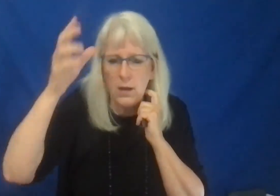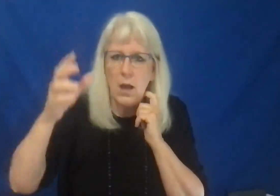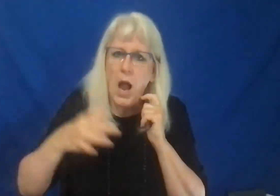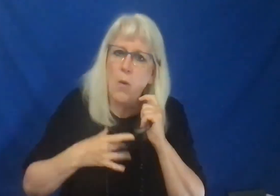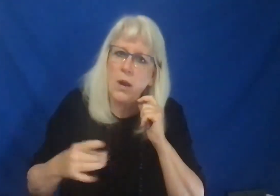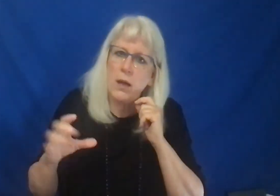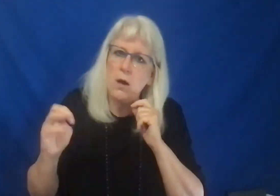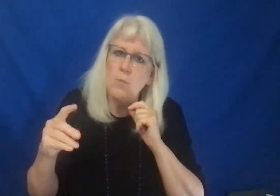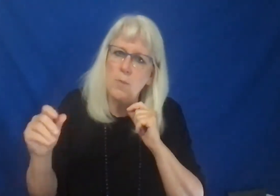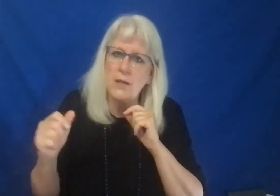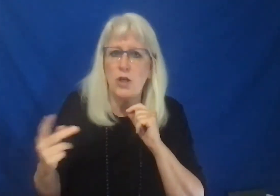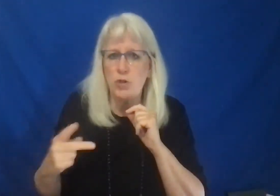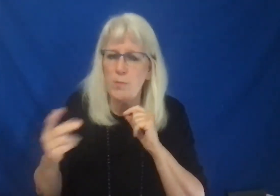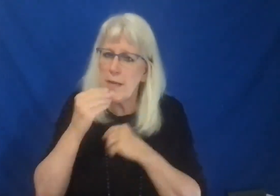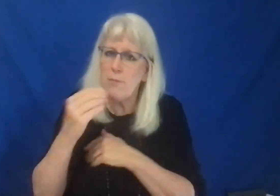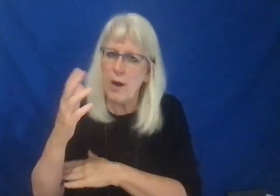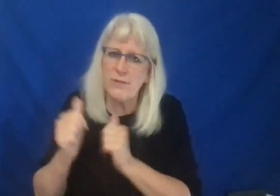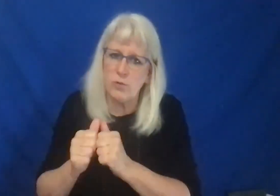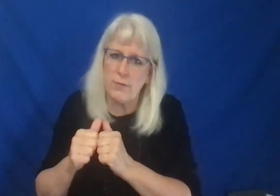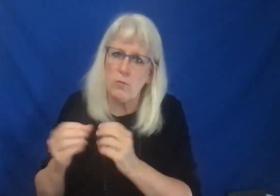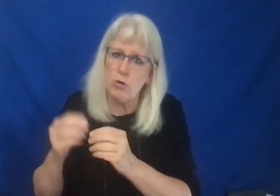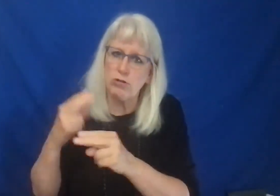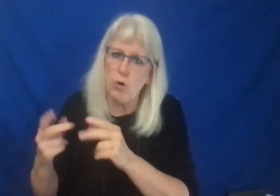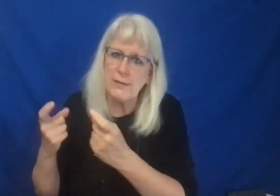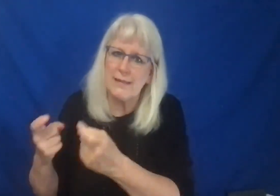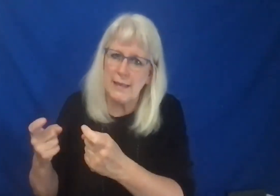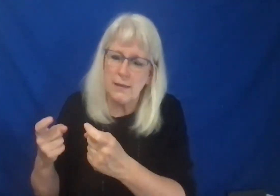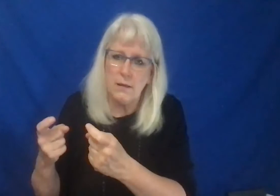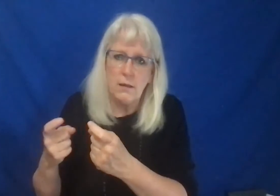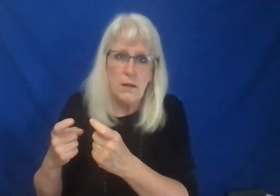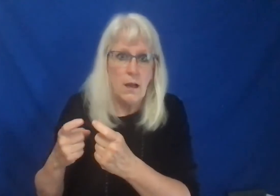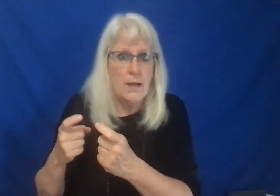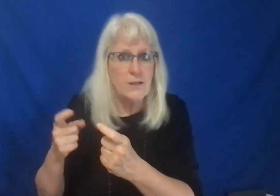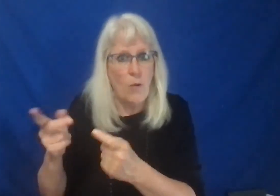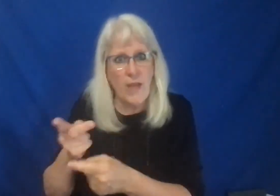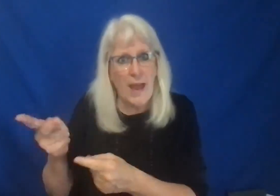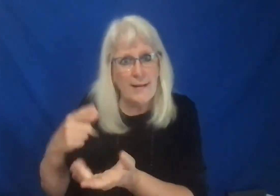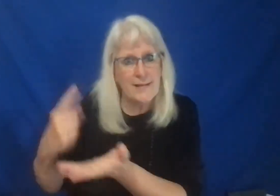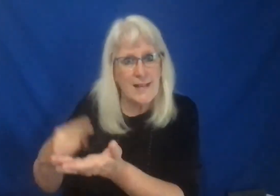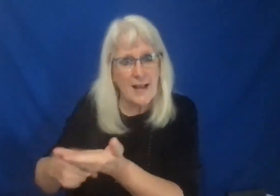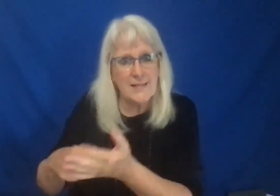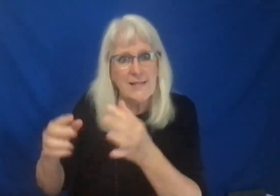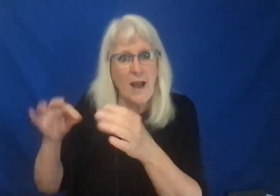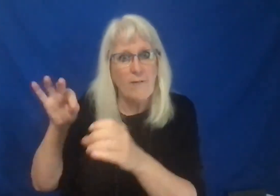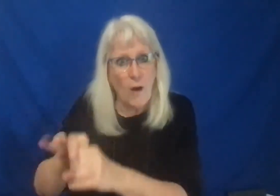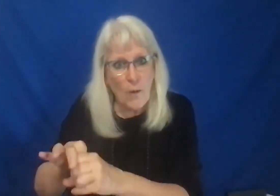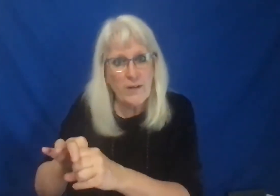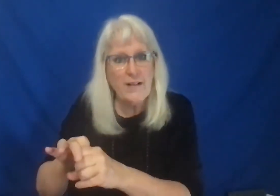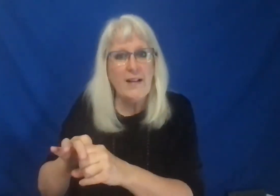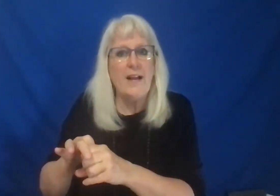you and I had breakfast and you took a shorter ski tour and then you went off for the rest of the day. There was a discussion, a vote, and then we had more substantial